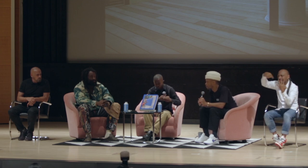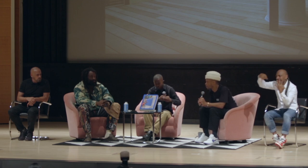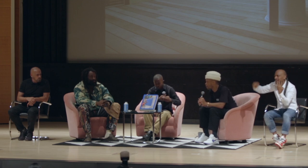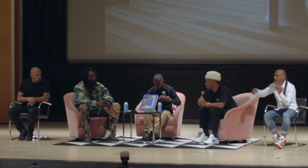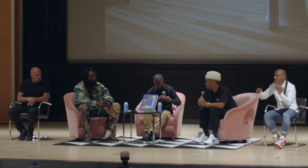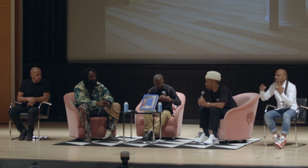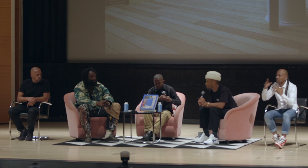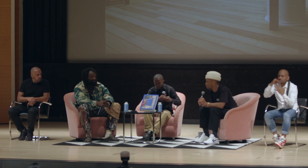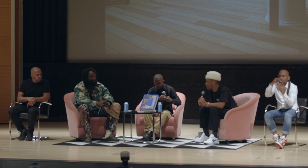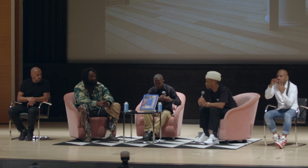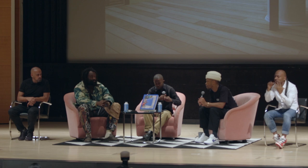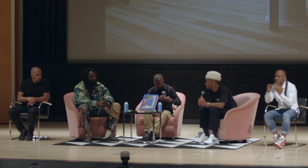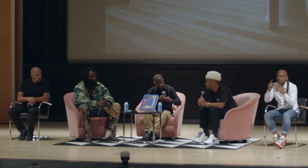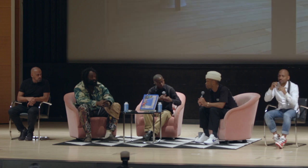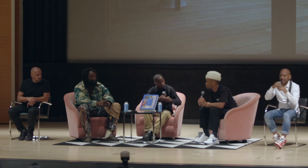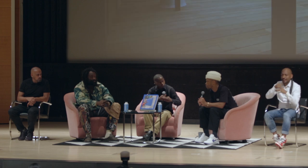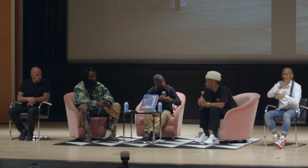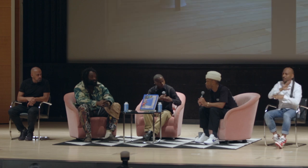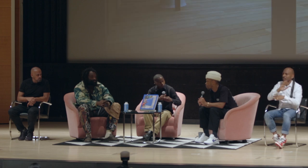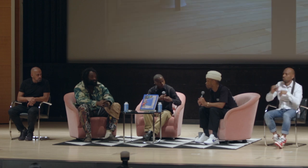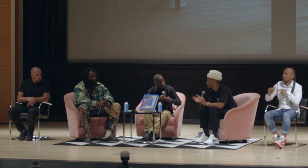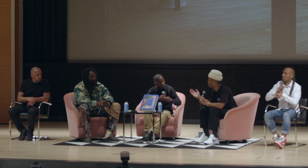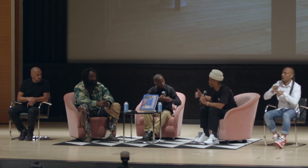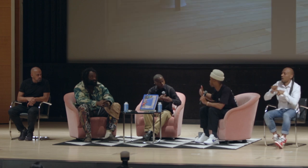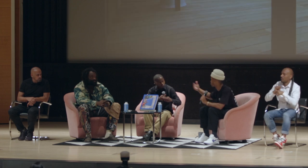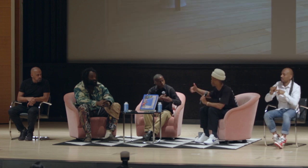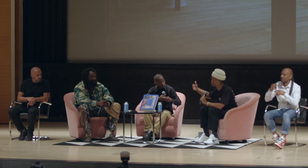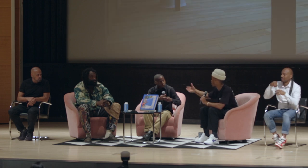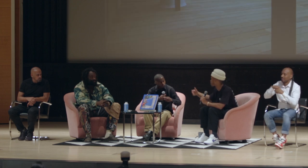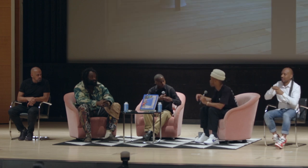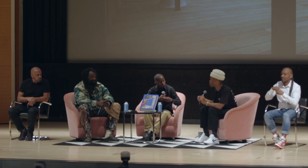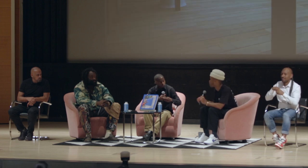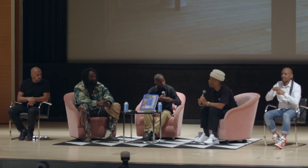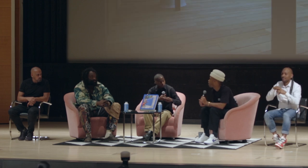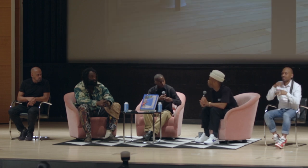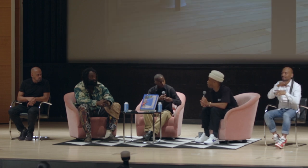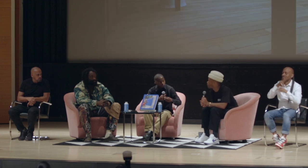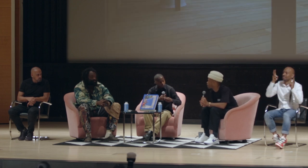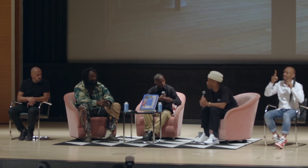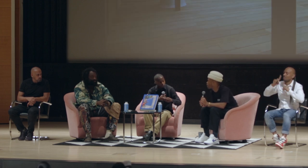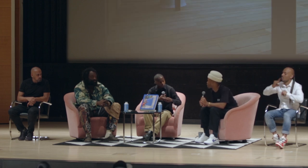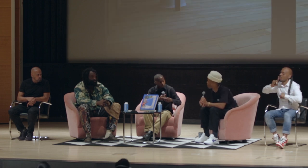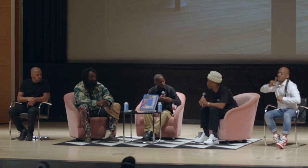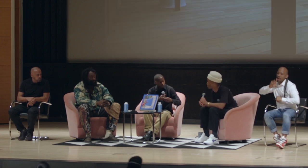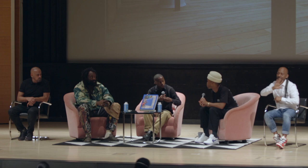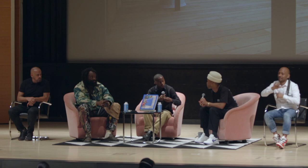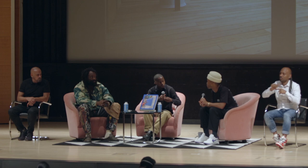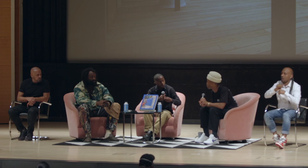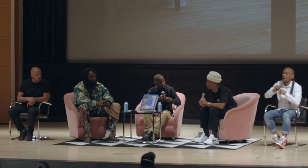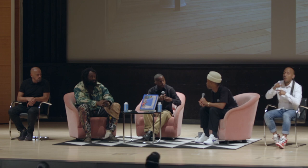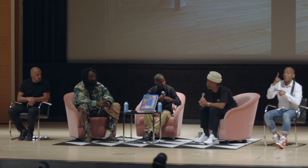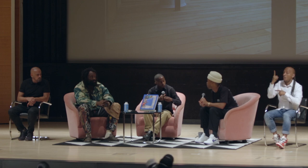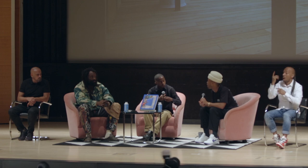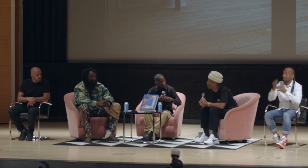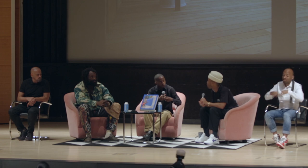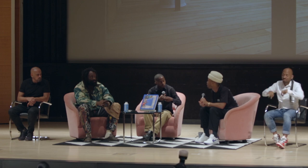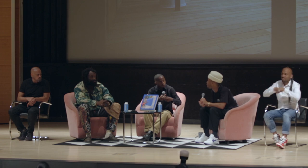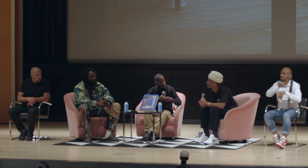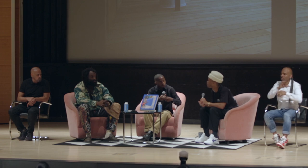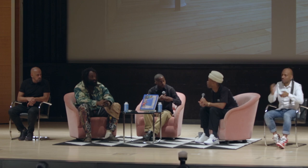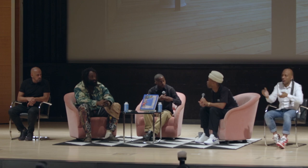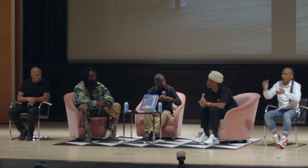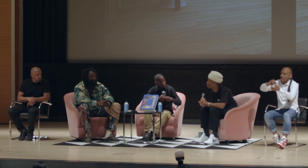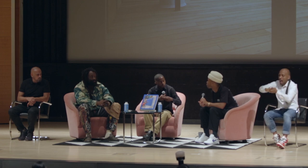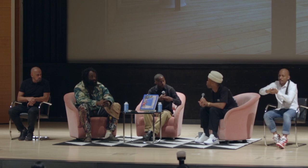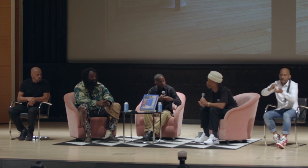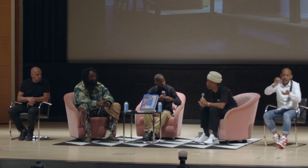their practices that sort of orders those practices, right? One for him was collaboration, right? Why do you